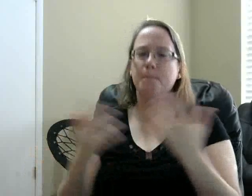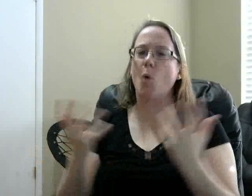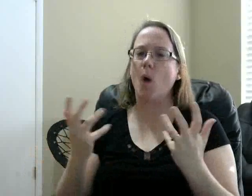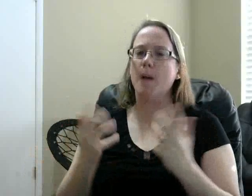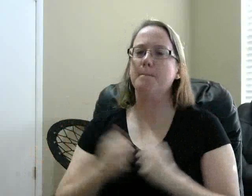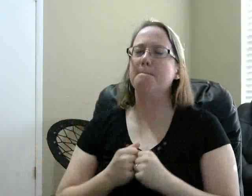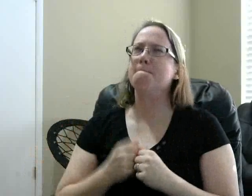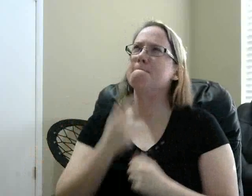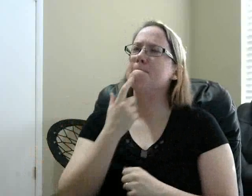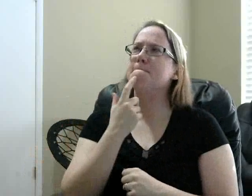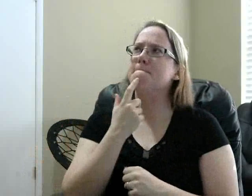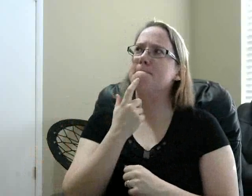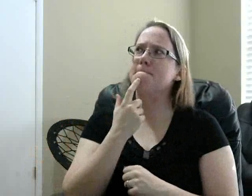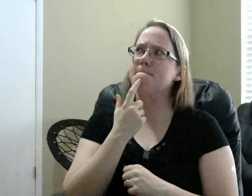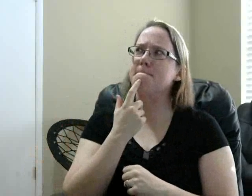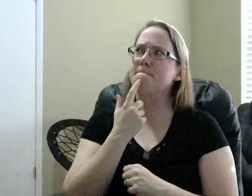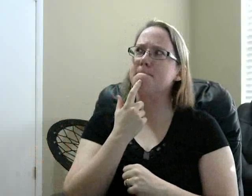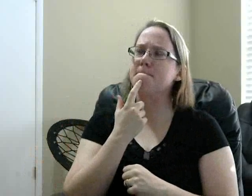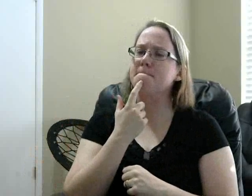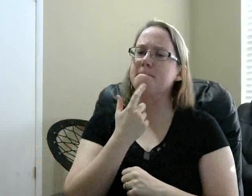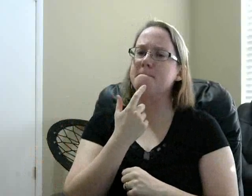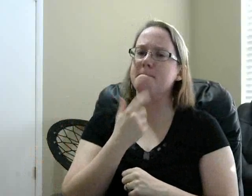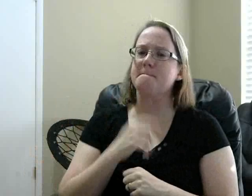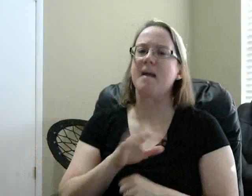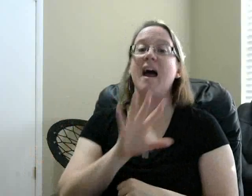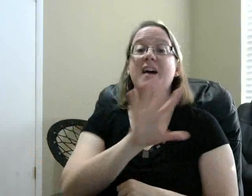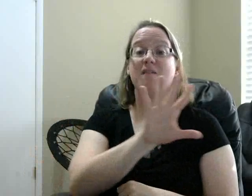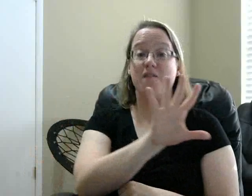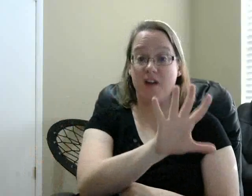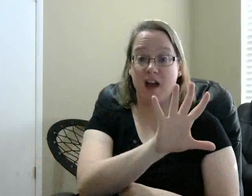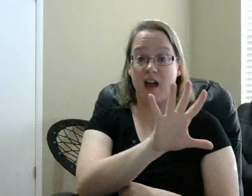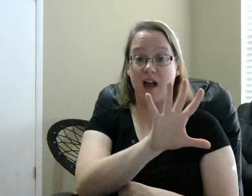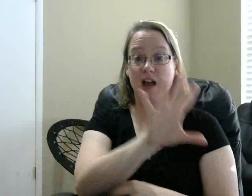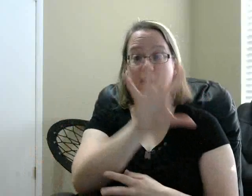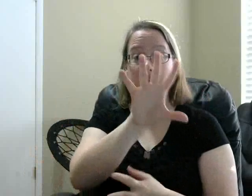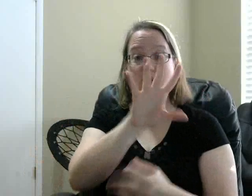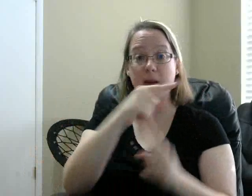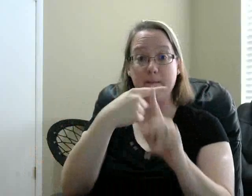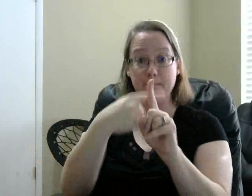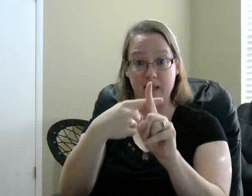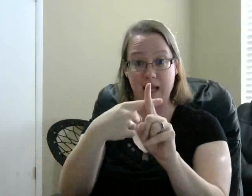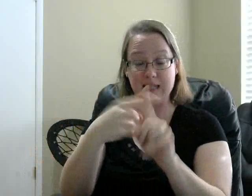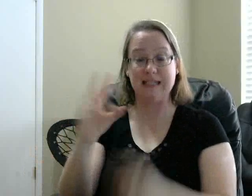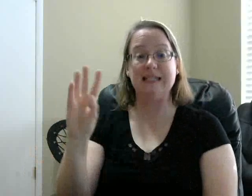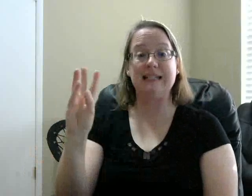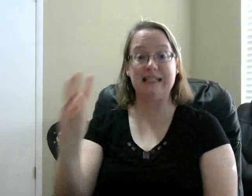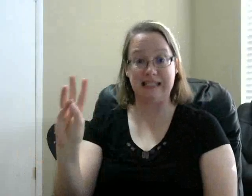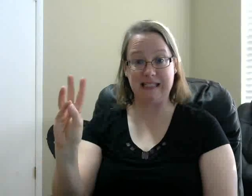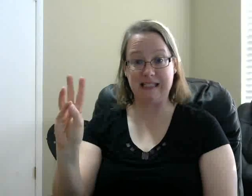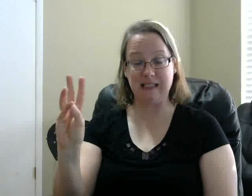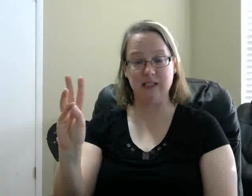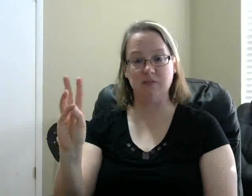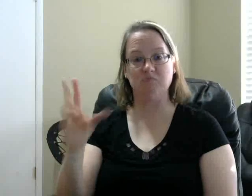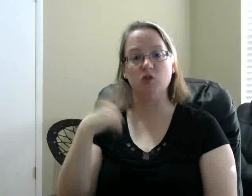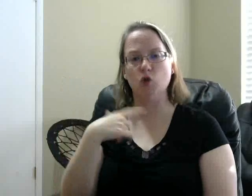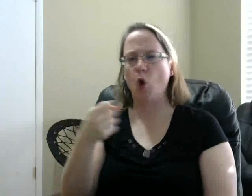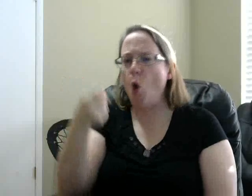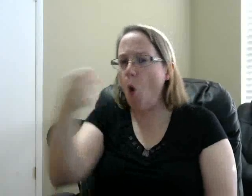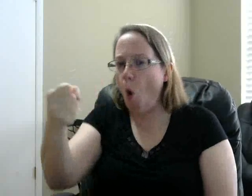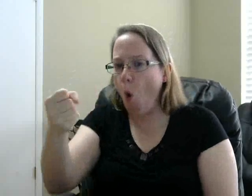different colors, 5 plus 6? So if you want, you could pause the video and try this. You might already know the